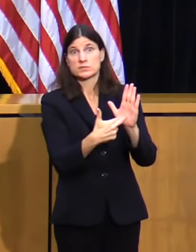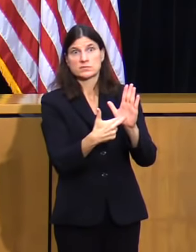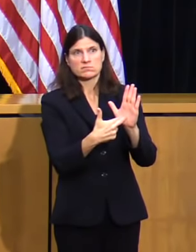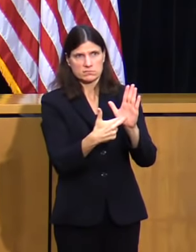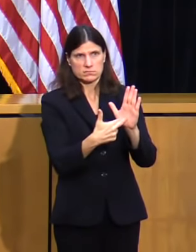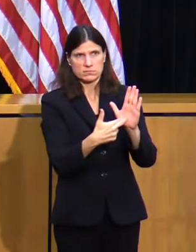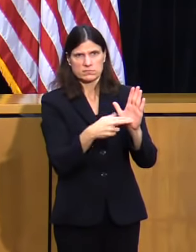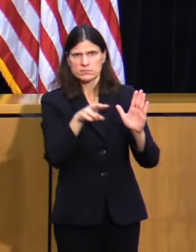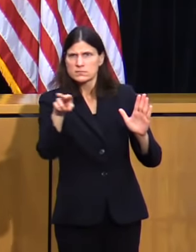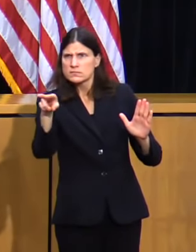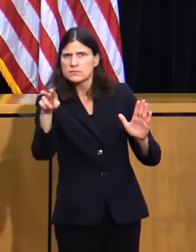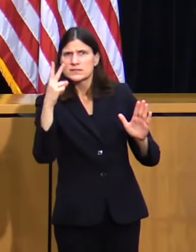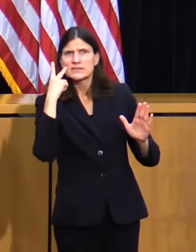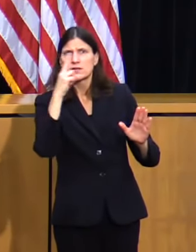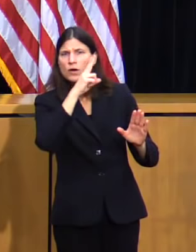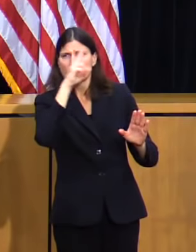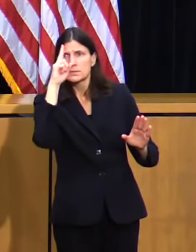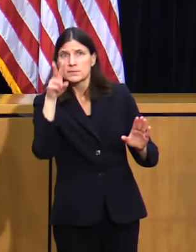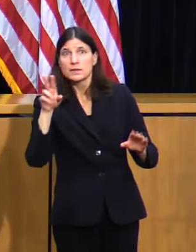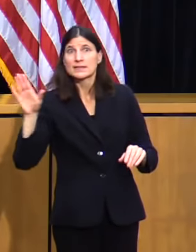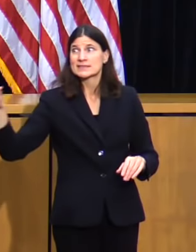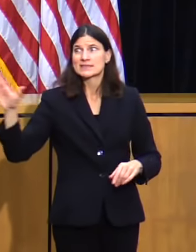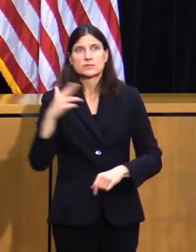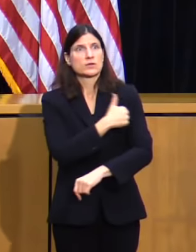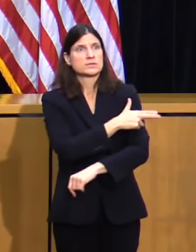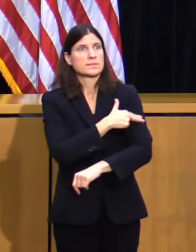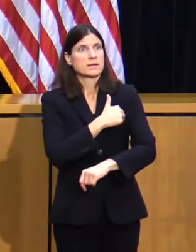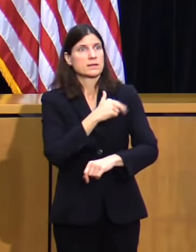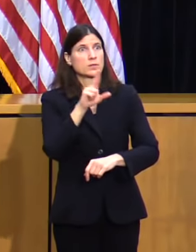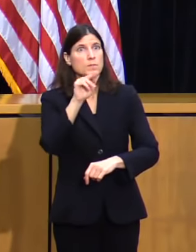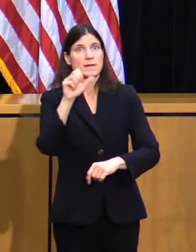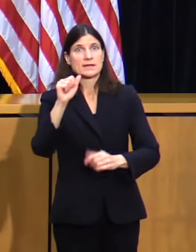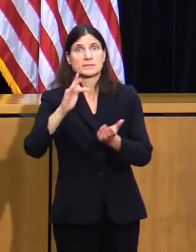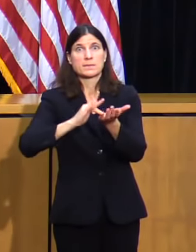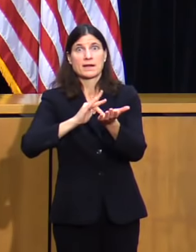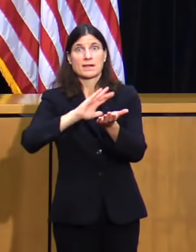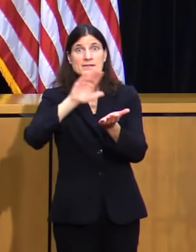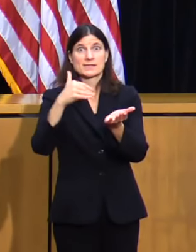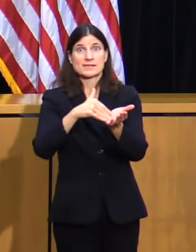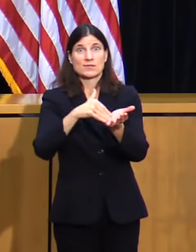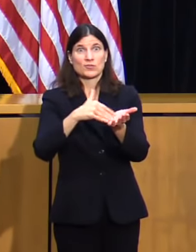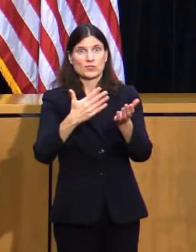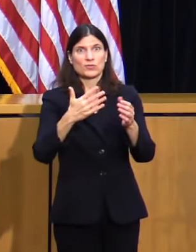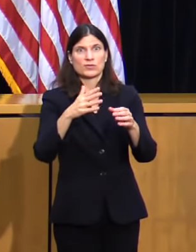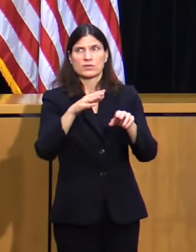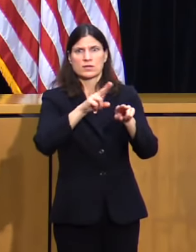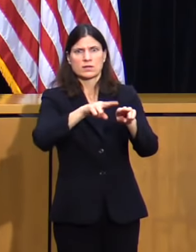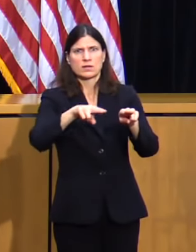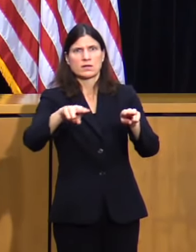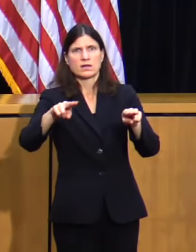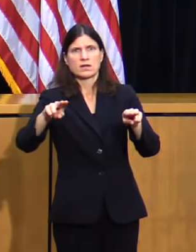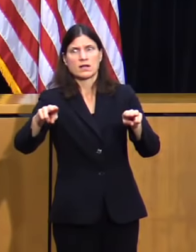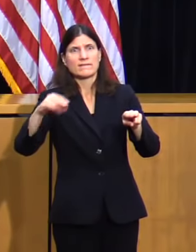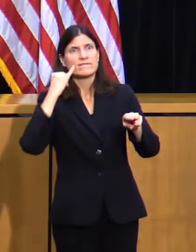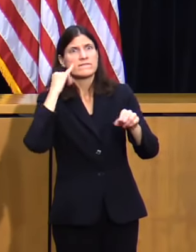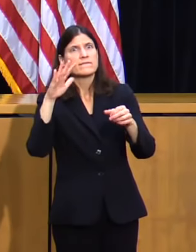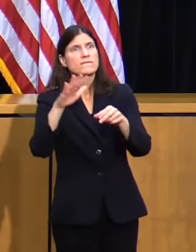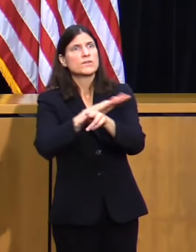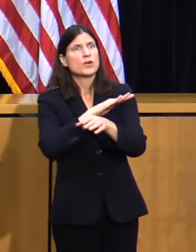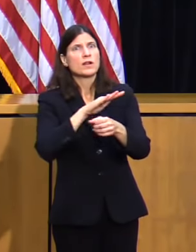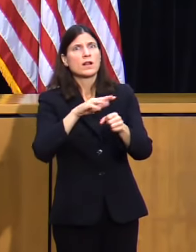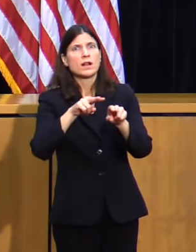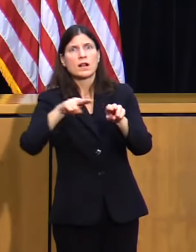cancel elective procedures at some level and are not able to take the tertiary referrals from smaller hospitals that depend